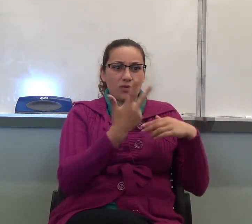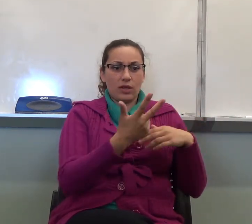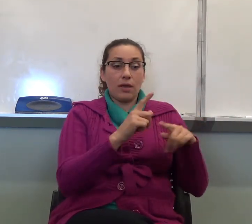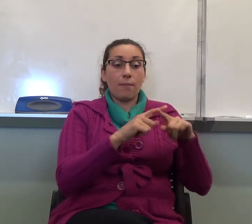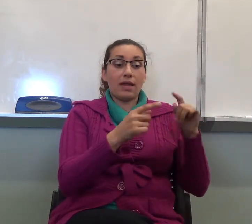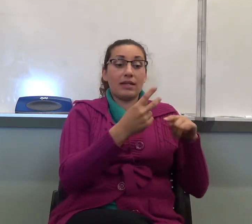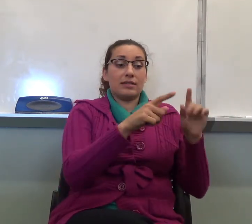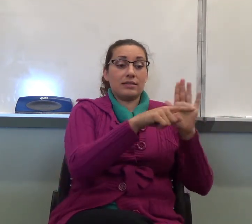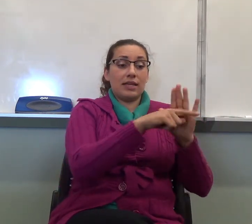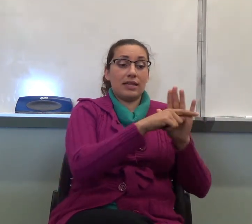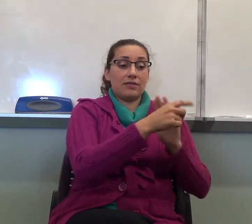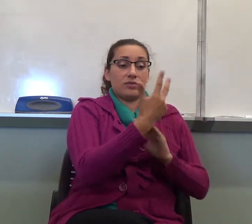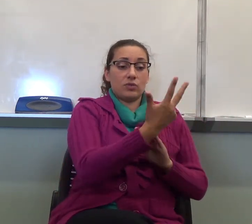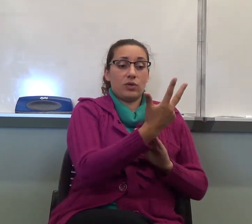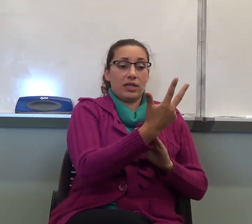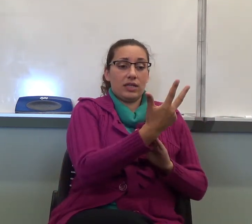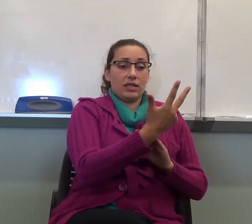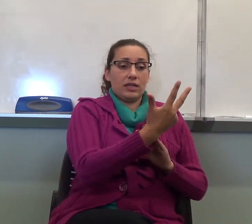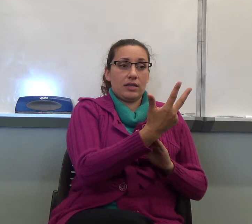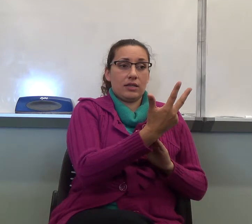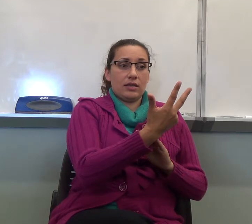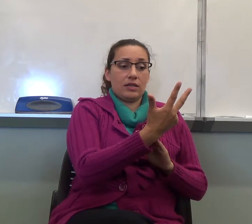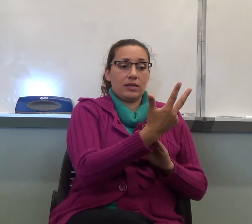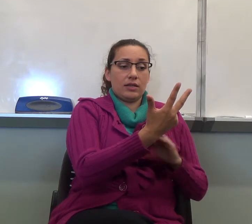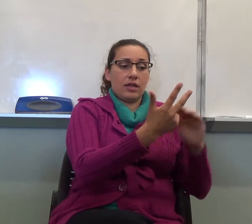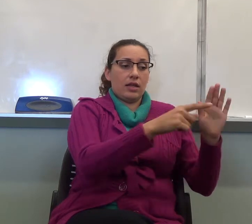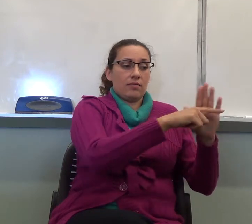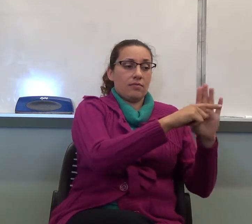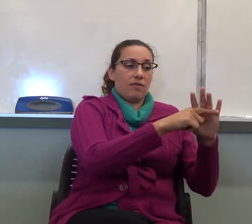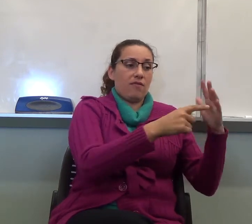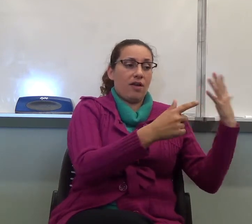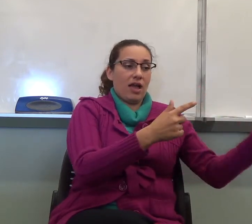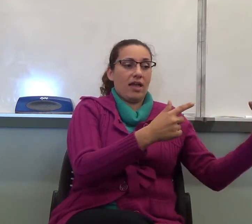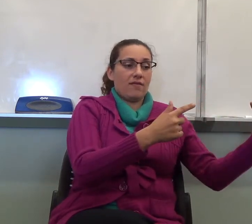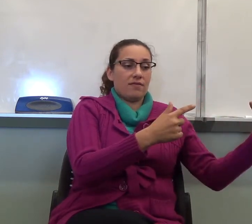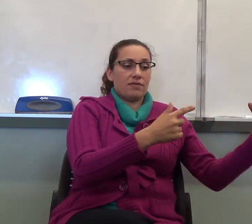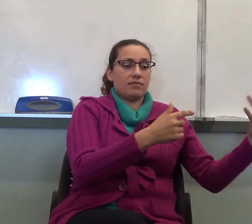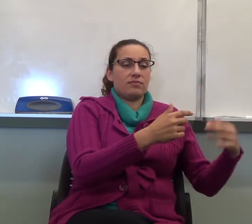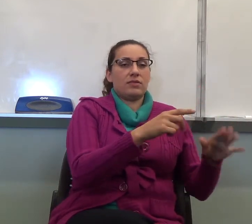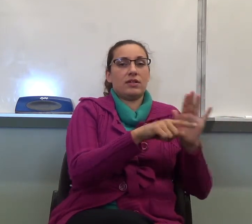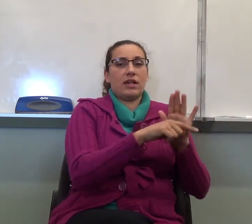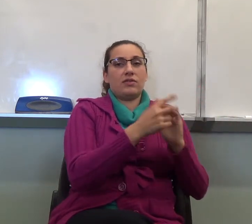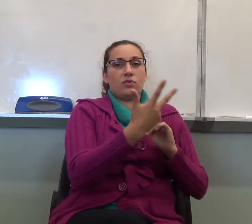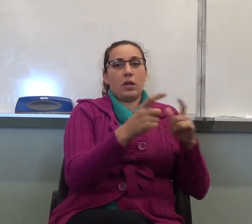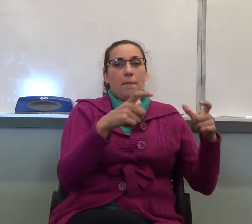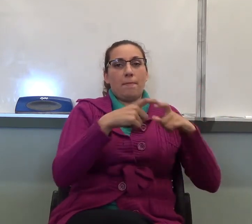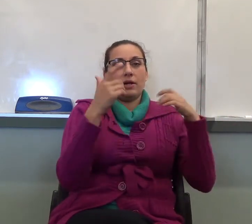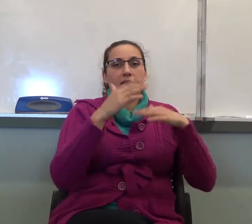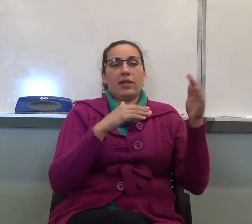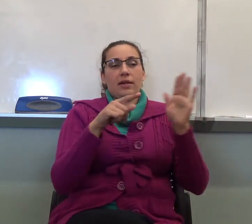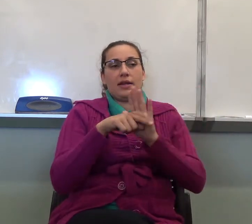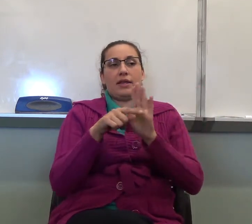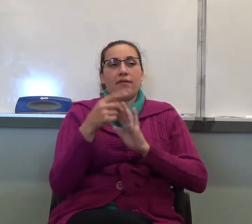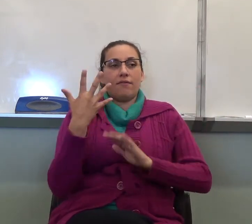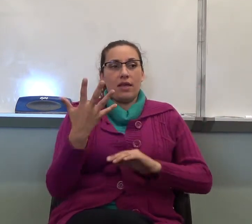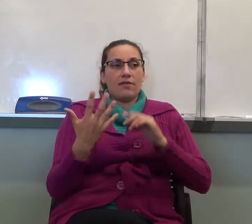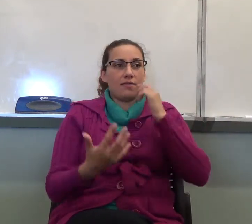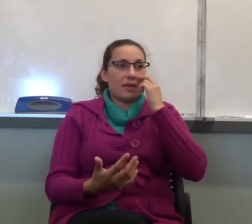-3 lies to the right of -5, so it's greater than -5. So that's what you're going to run into